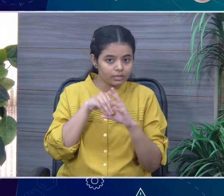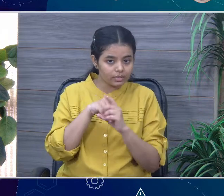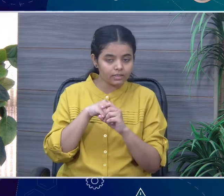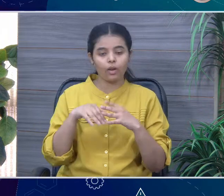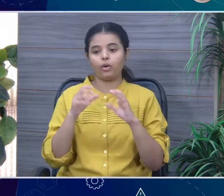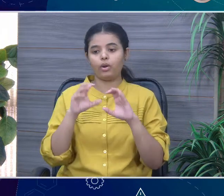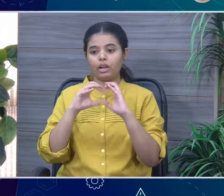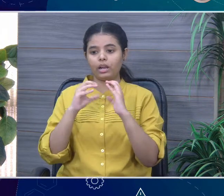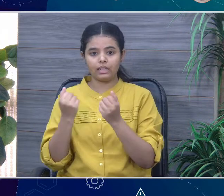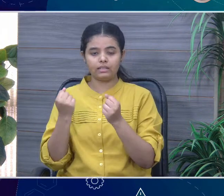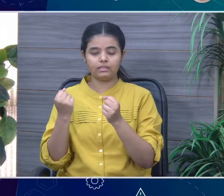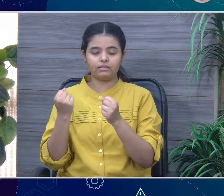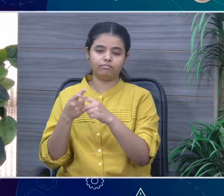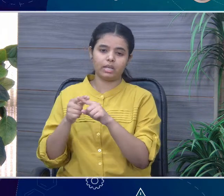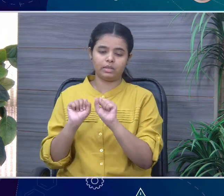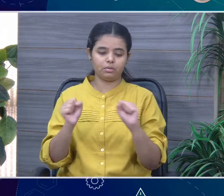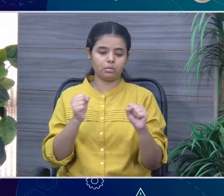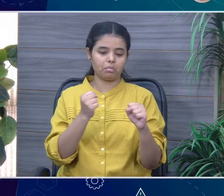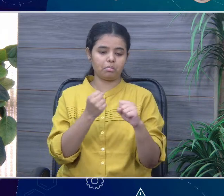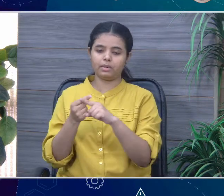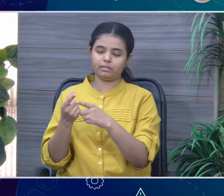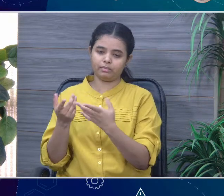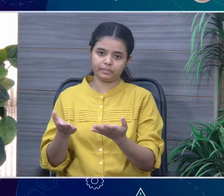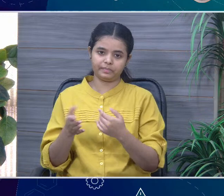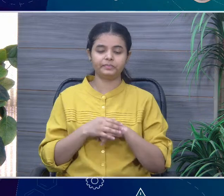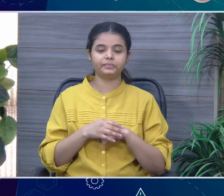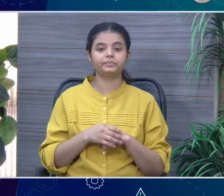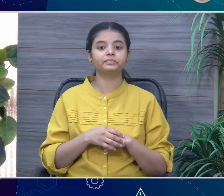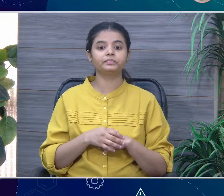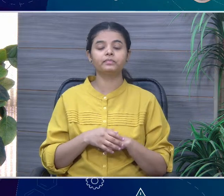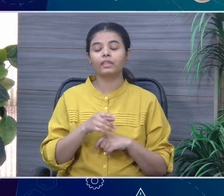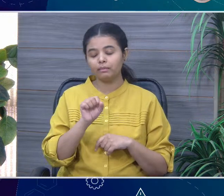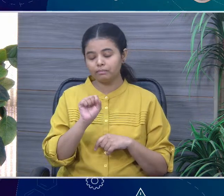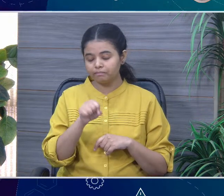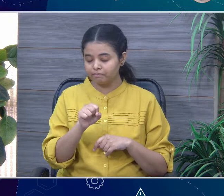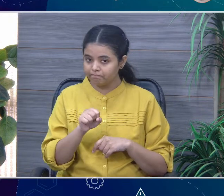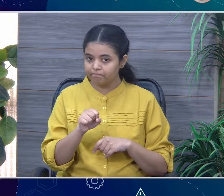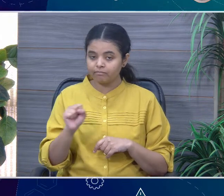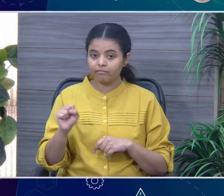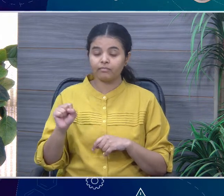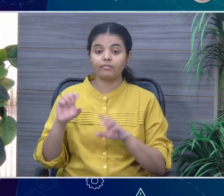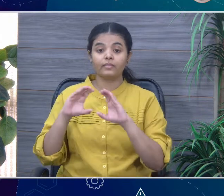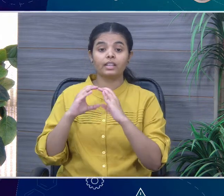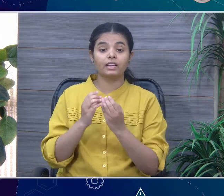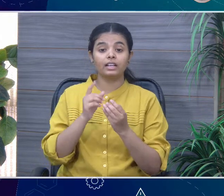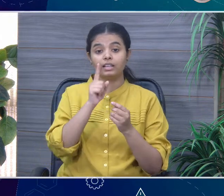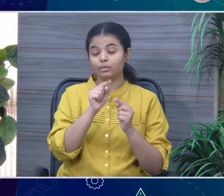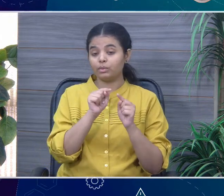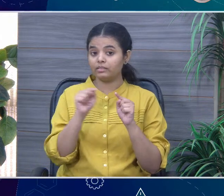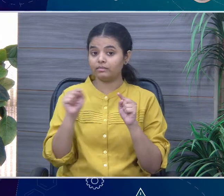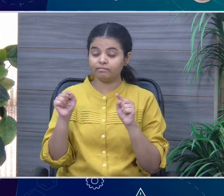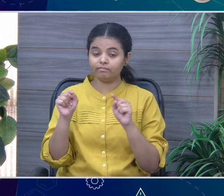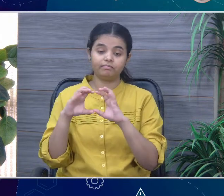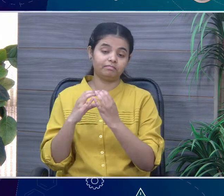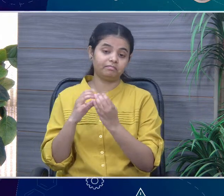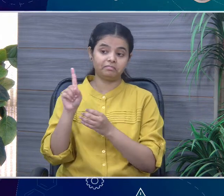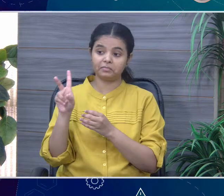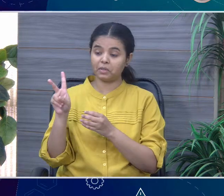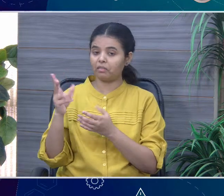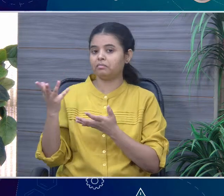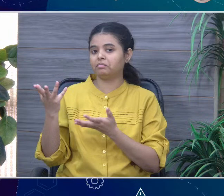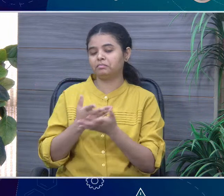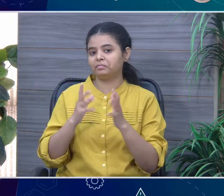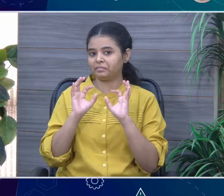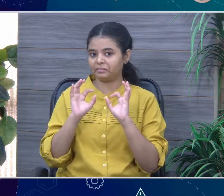the classroom. These are some of the examples. Okay. Ma'am, we've got last 1 minute left for this very interesting